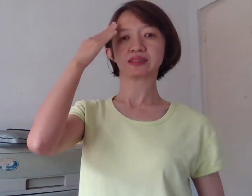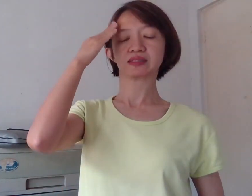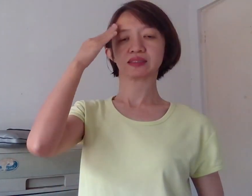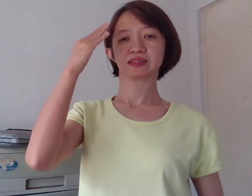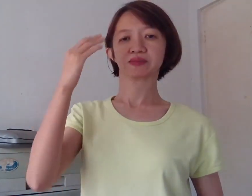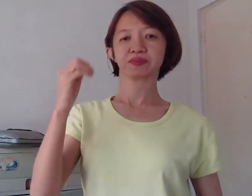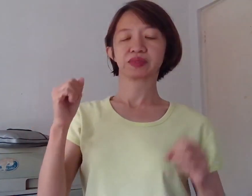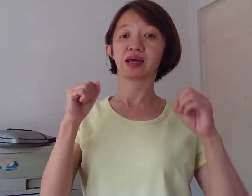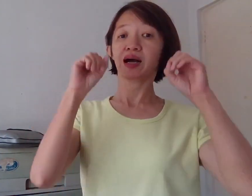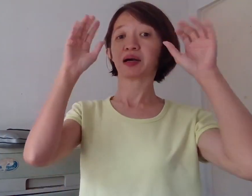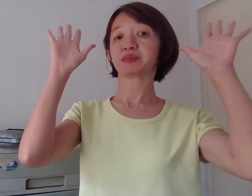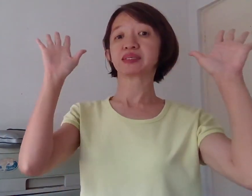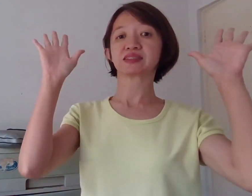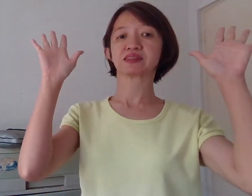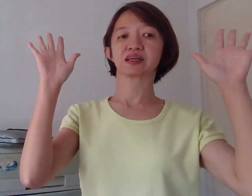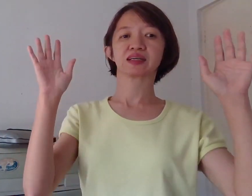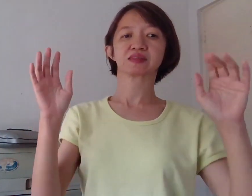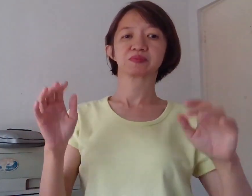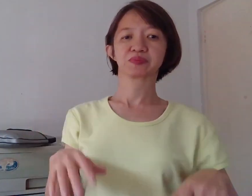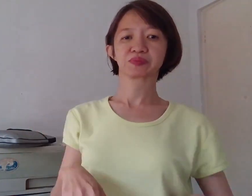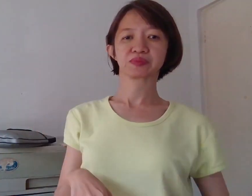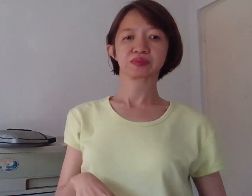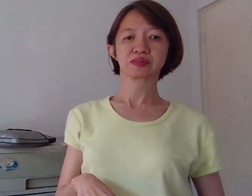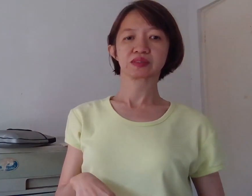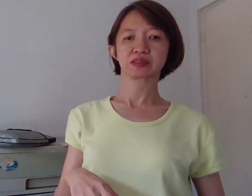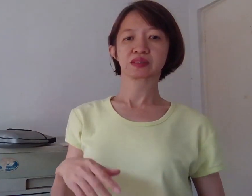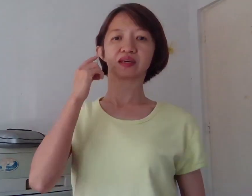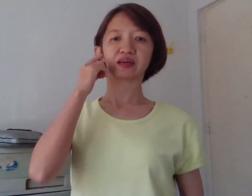understandability. Amazing, right? Deaf